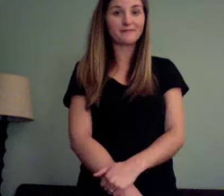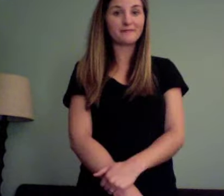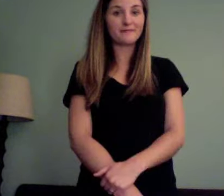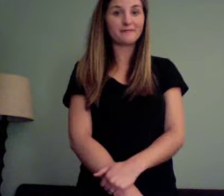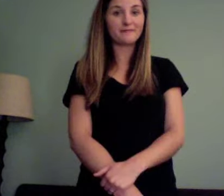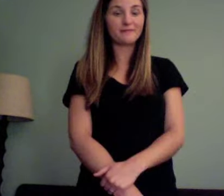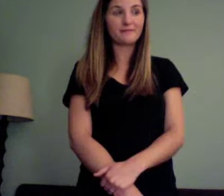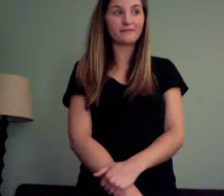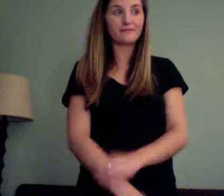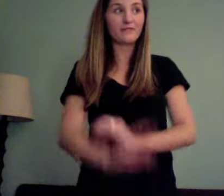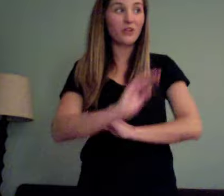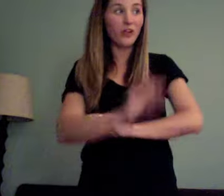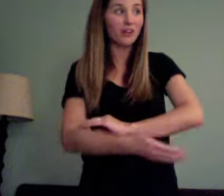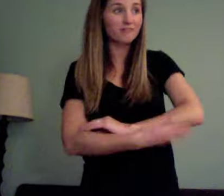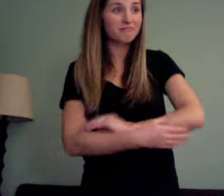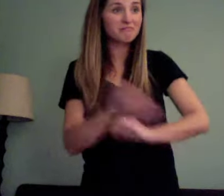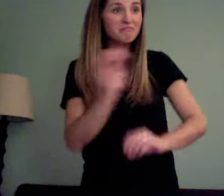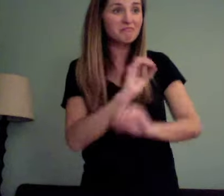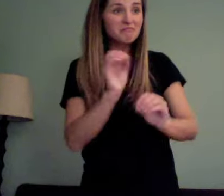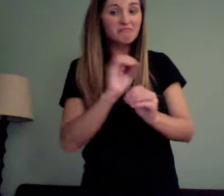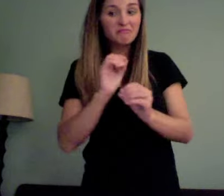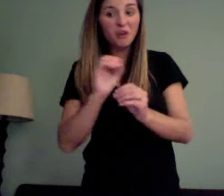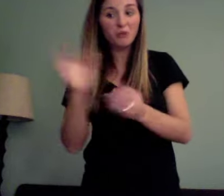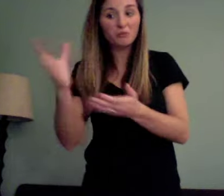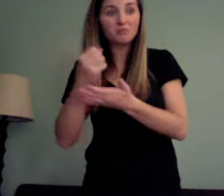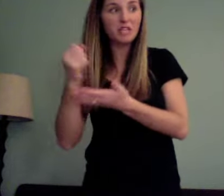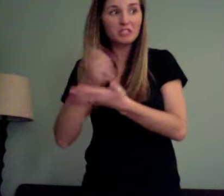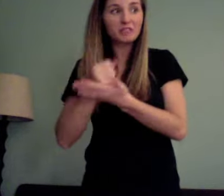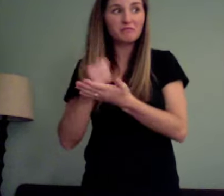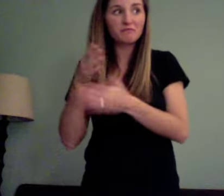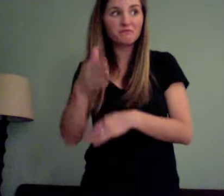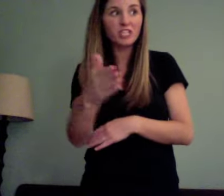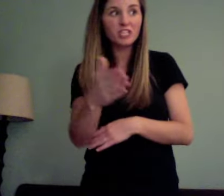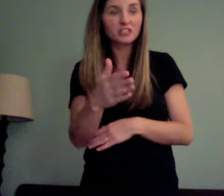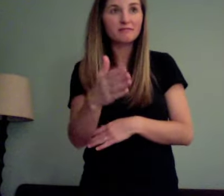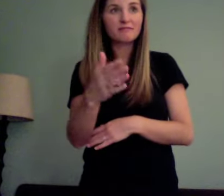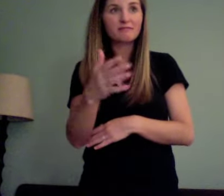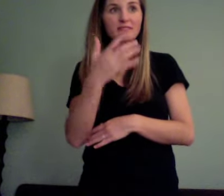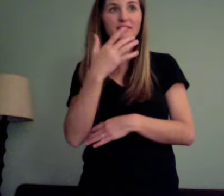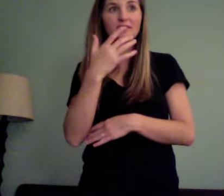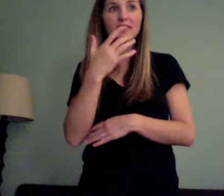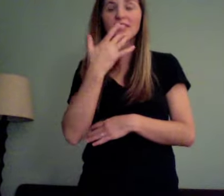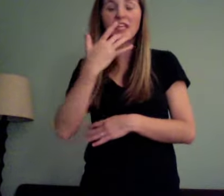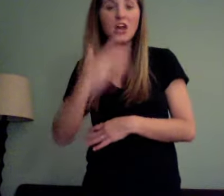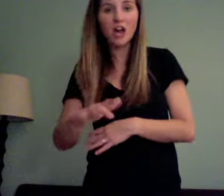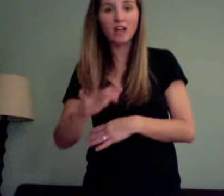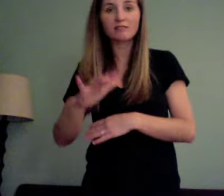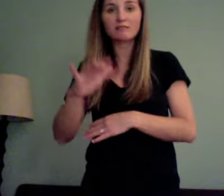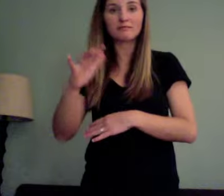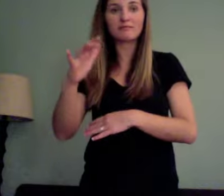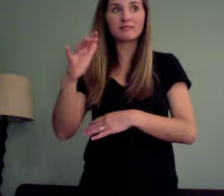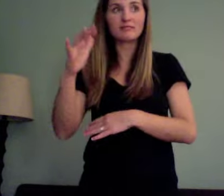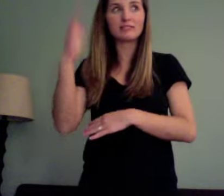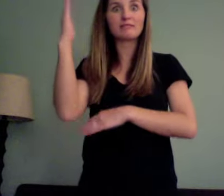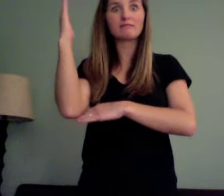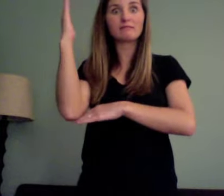I didn't catch a thing. It's the hottest part of the day. Hey, no one catches anything at the hottest part of the day. Why don't you speak, stick to